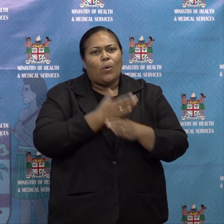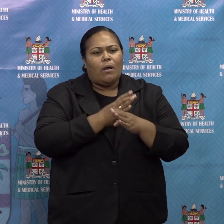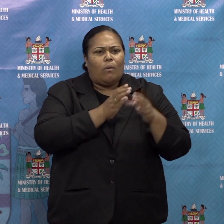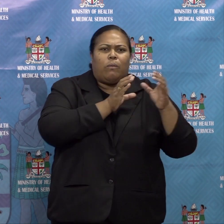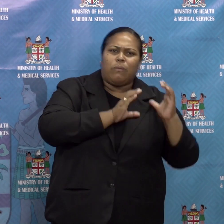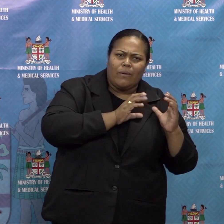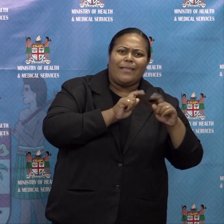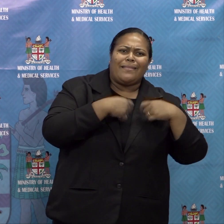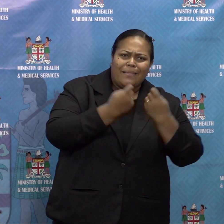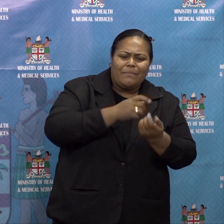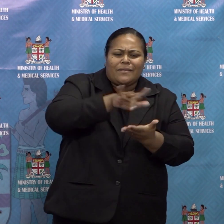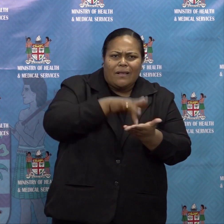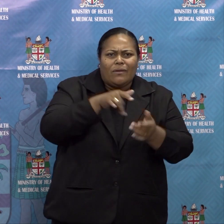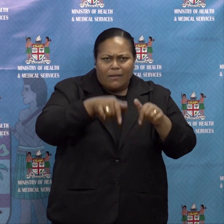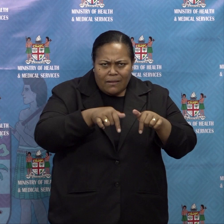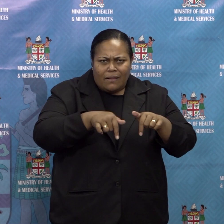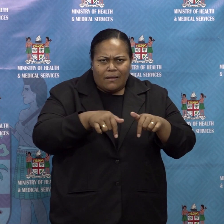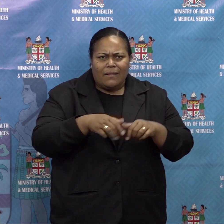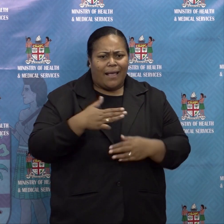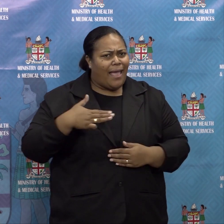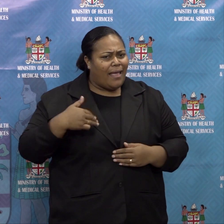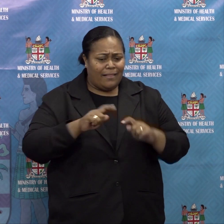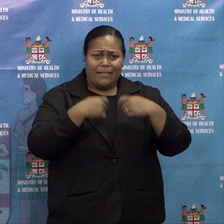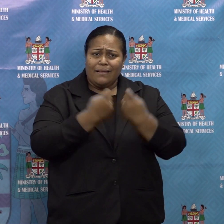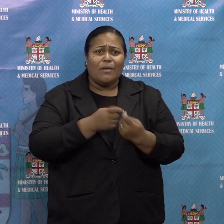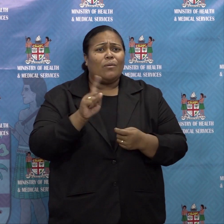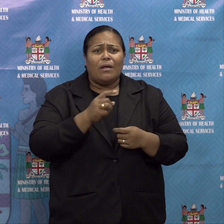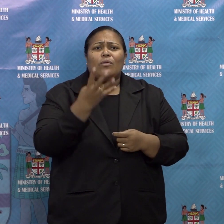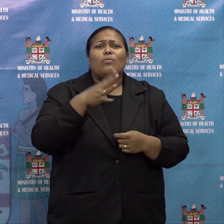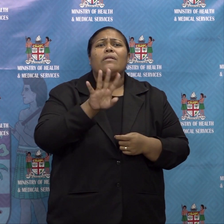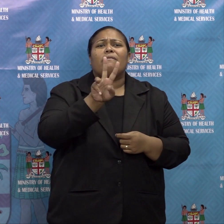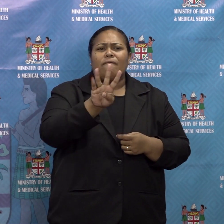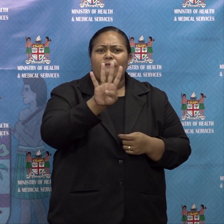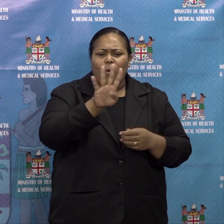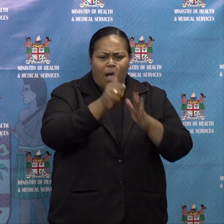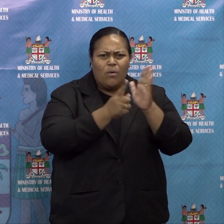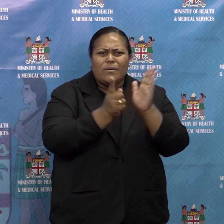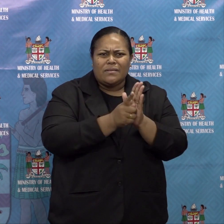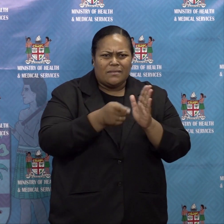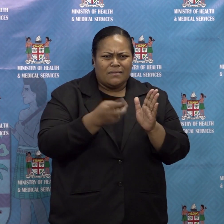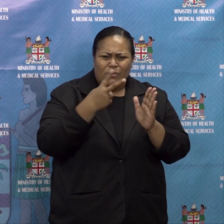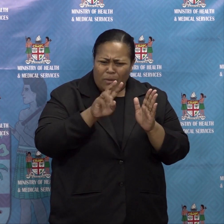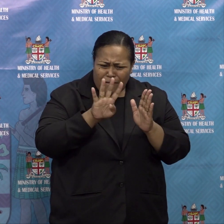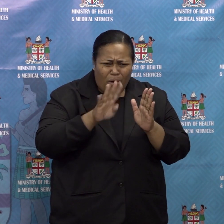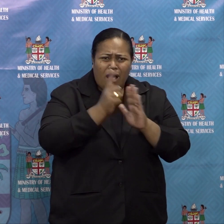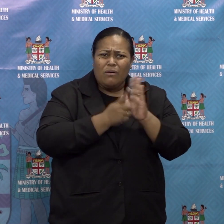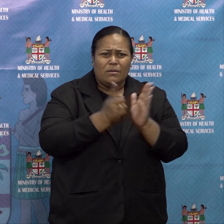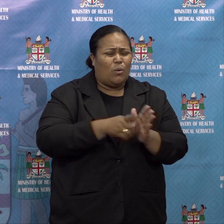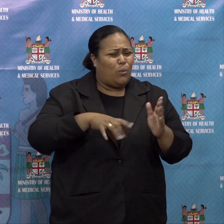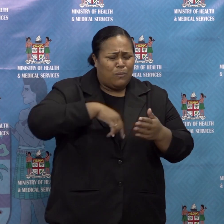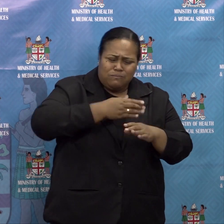The Central Division team, honestly, have been working almost 24/7 in all hours, all